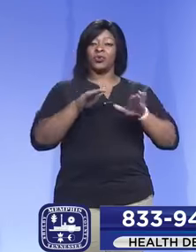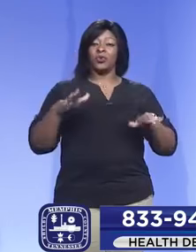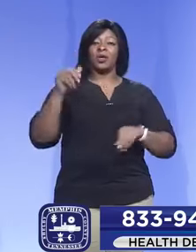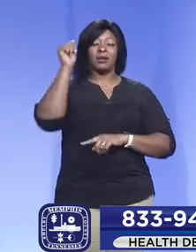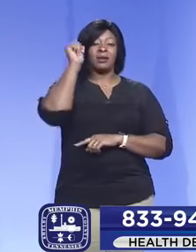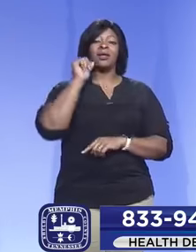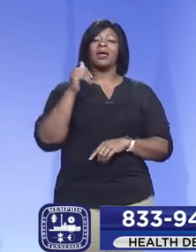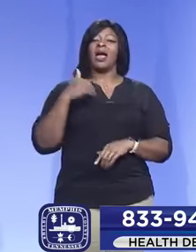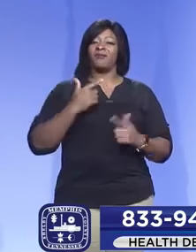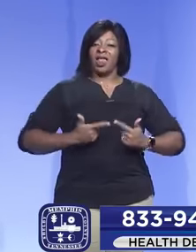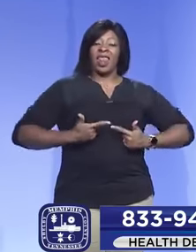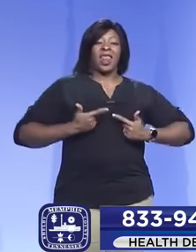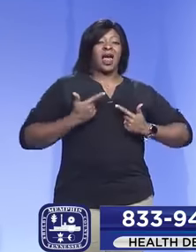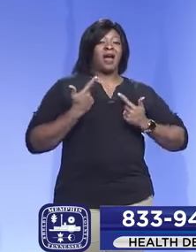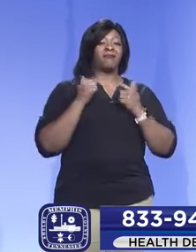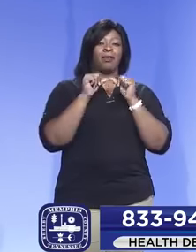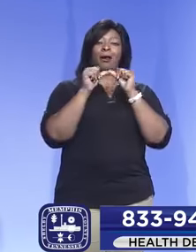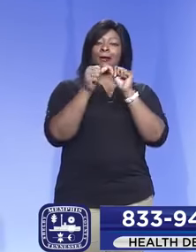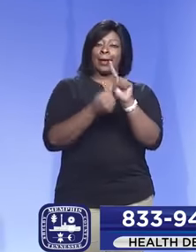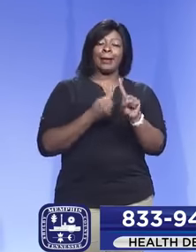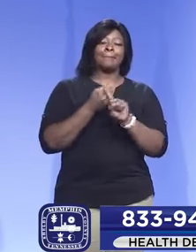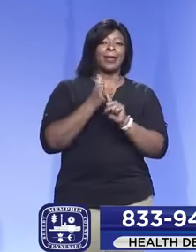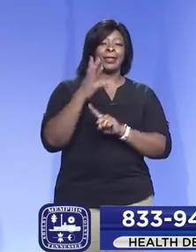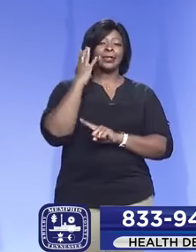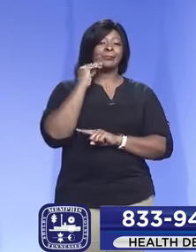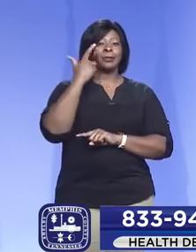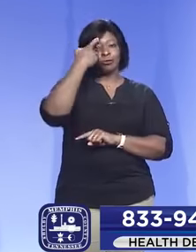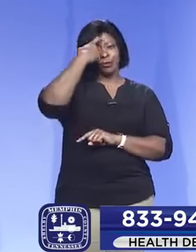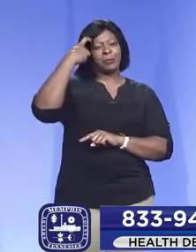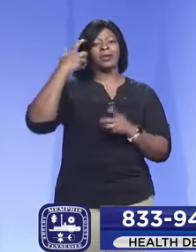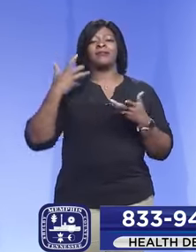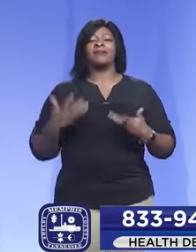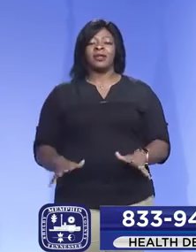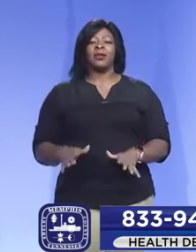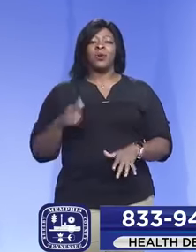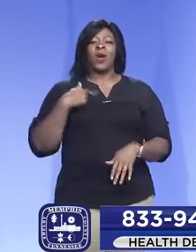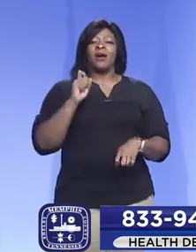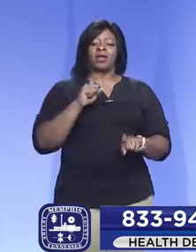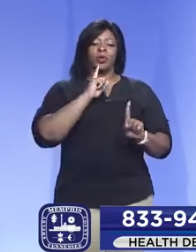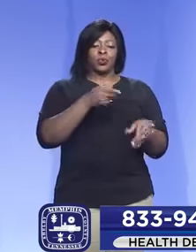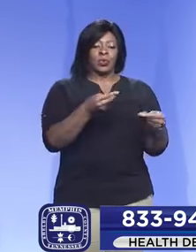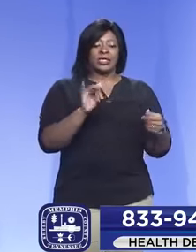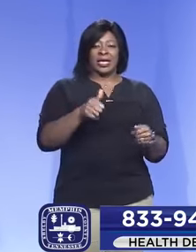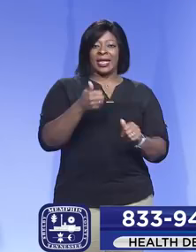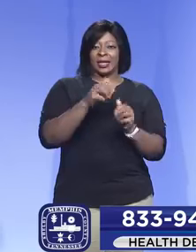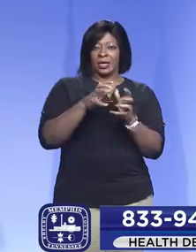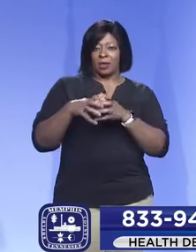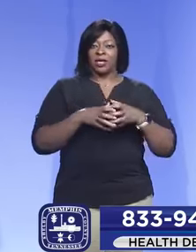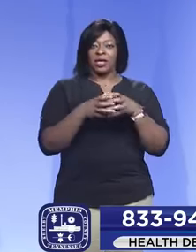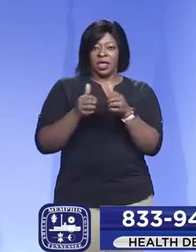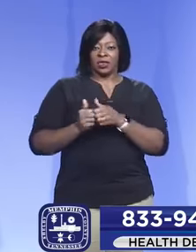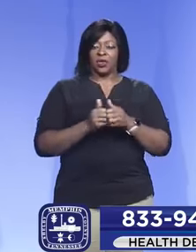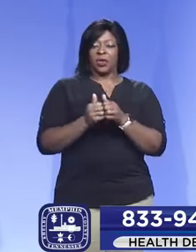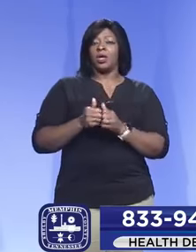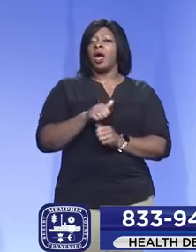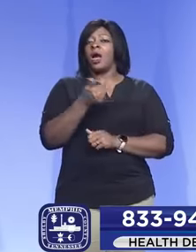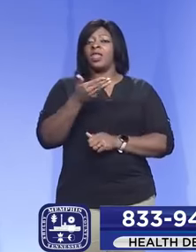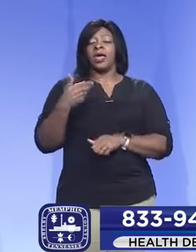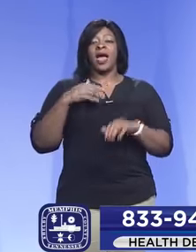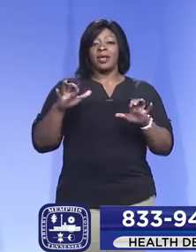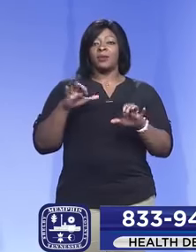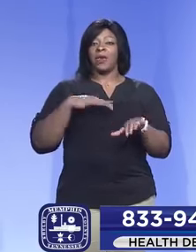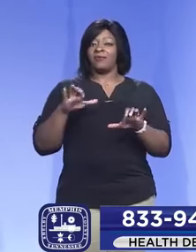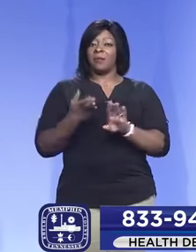adults really have lifelong impacts, and so being able to address those collectively. The other thing that we can do is what I